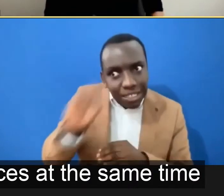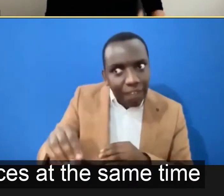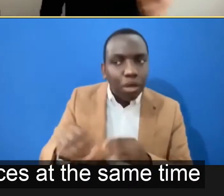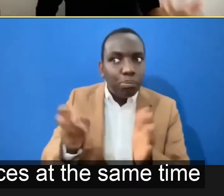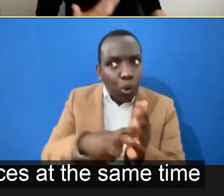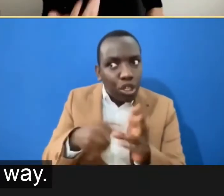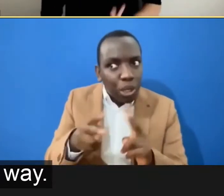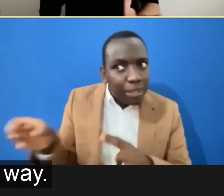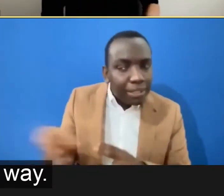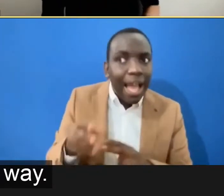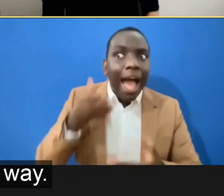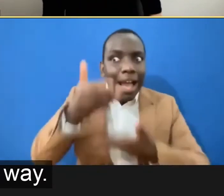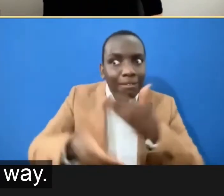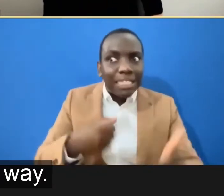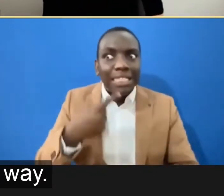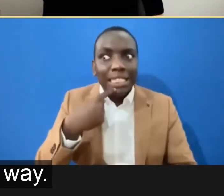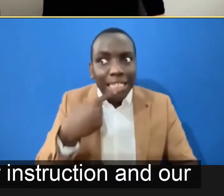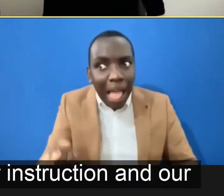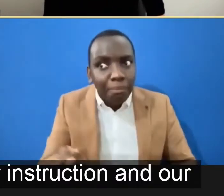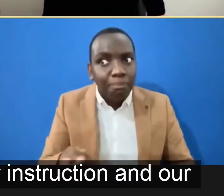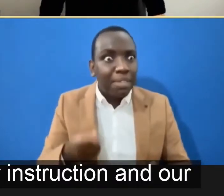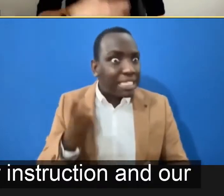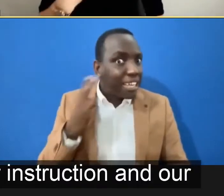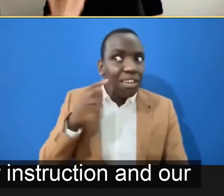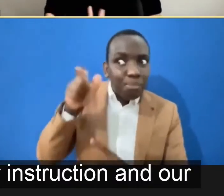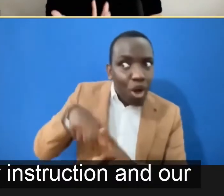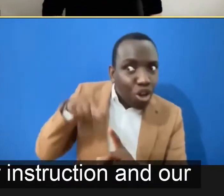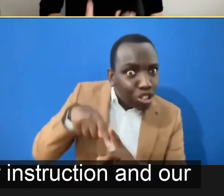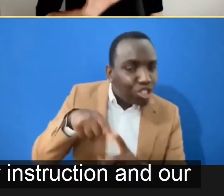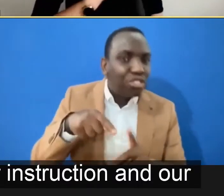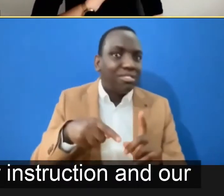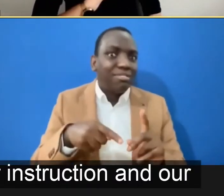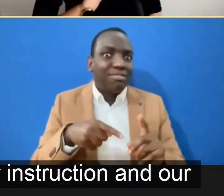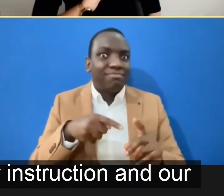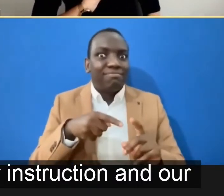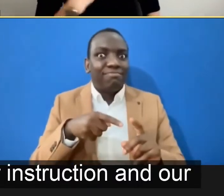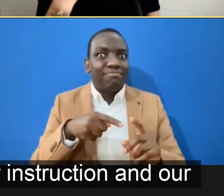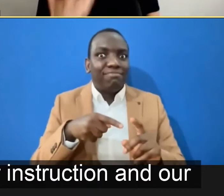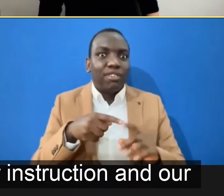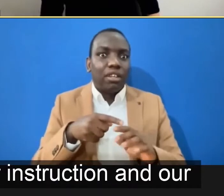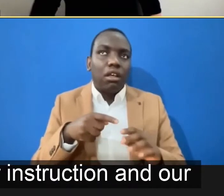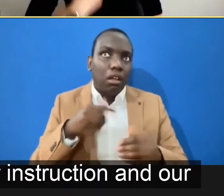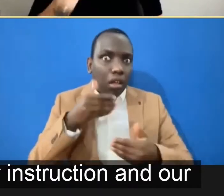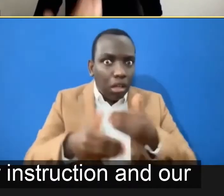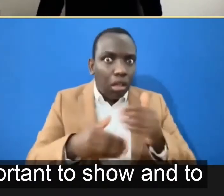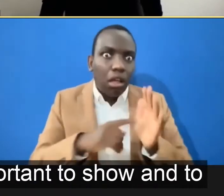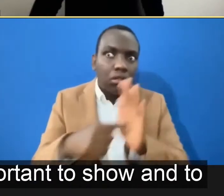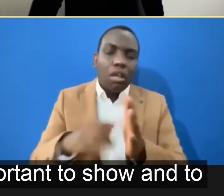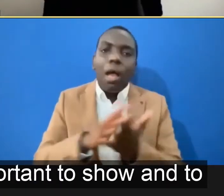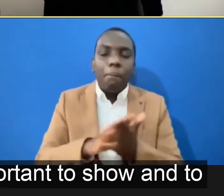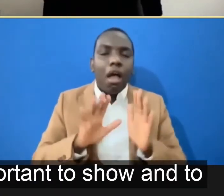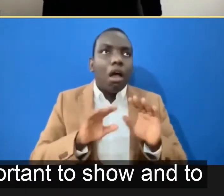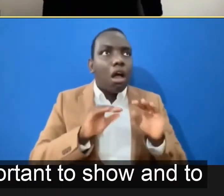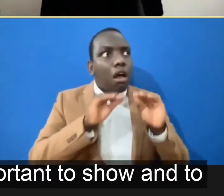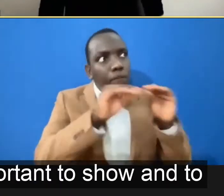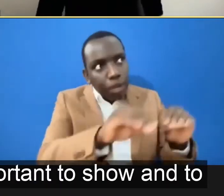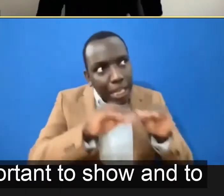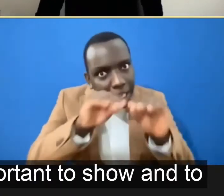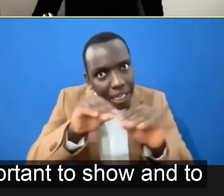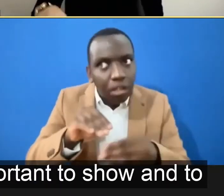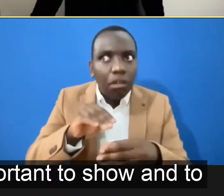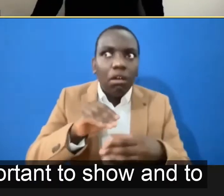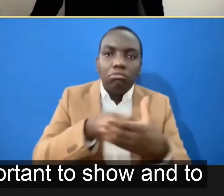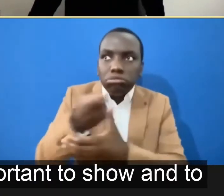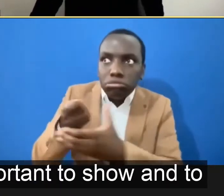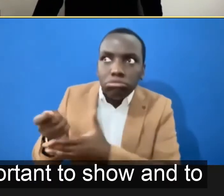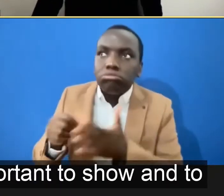same time and in the same way. So we might have to repeat our instruction and our reminder regularly, but it is